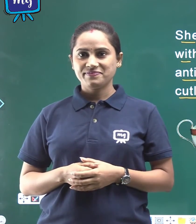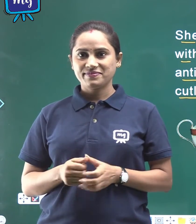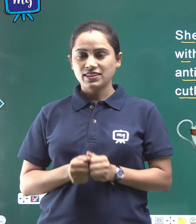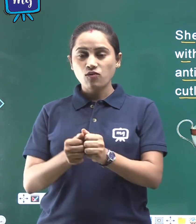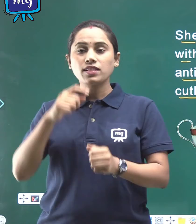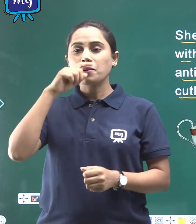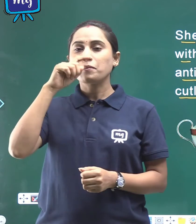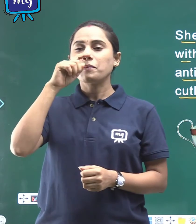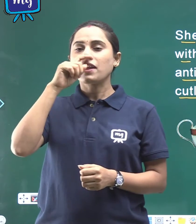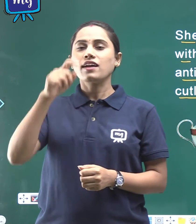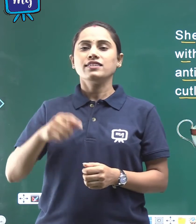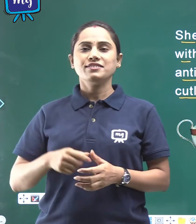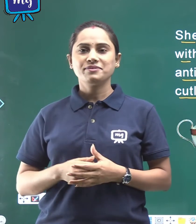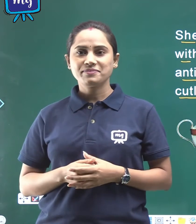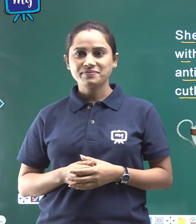with pride.